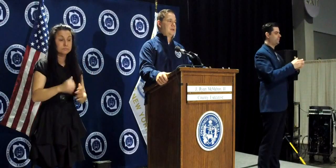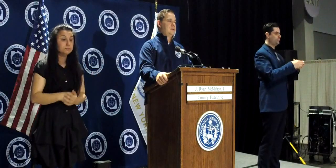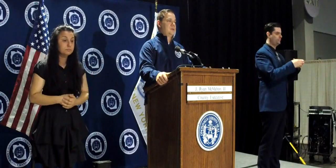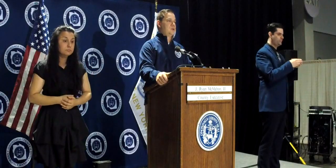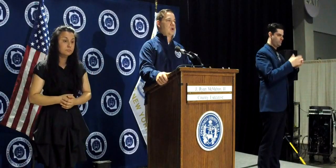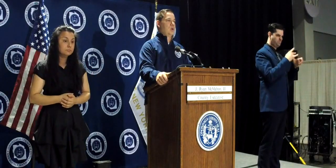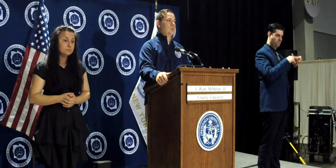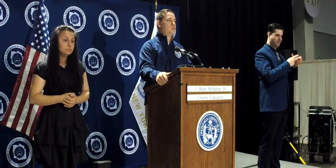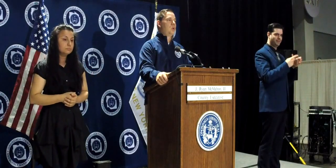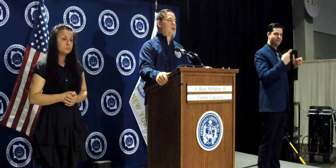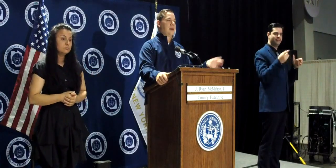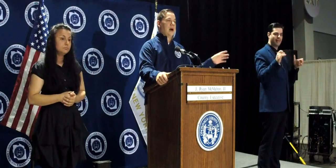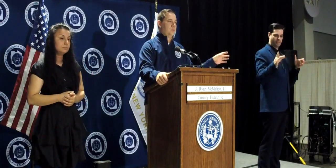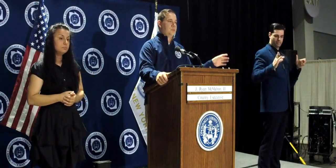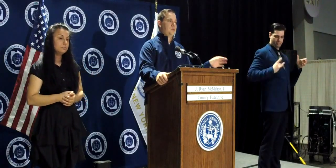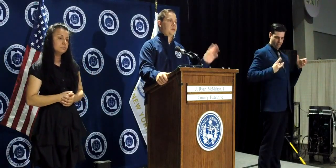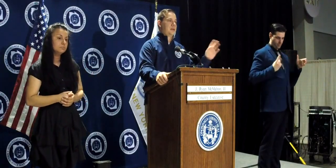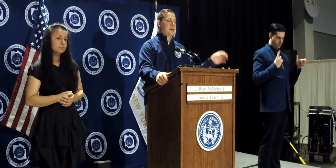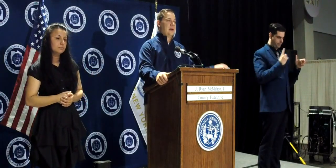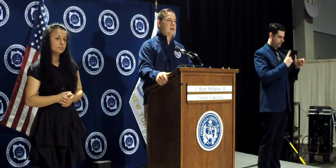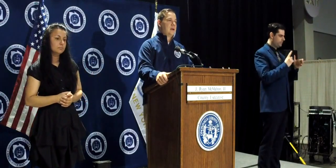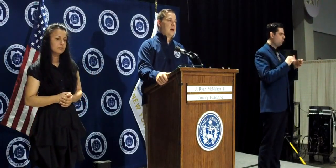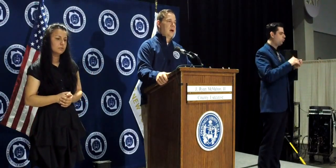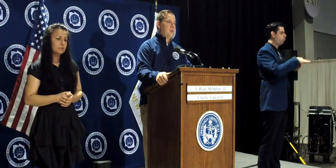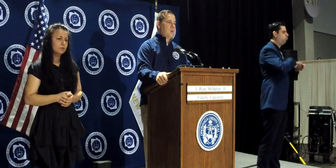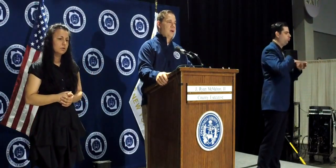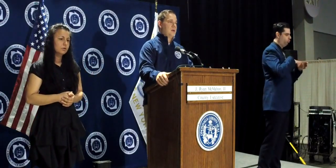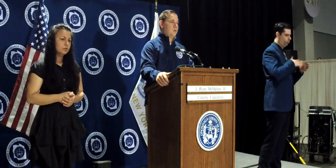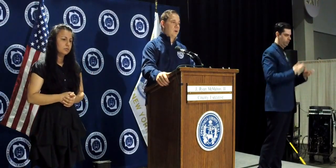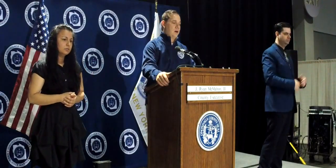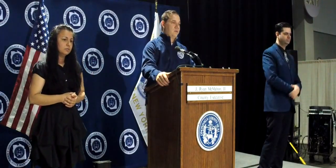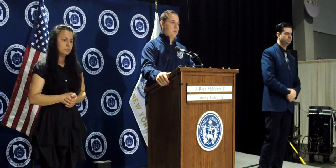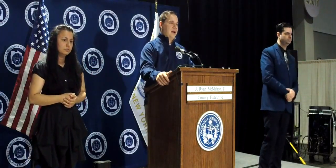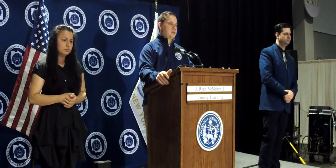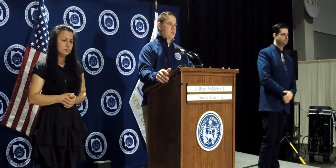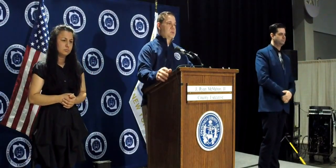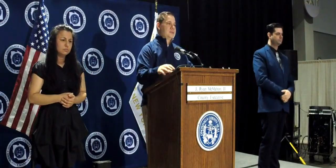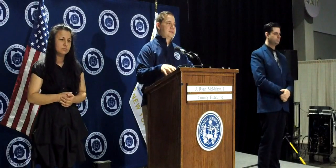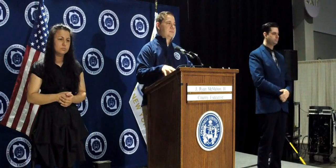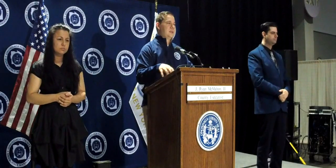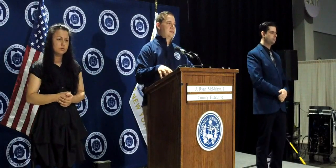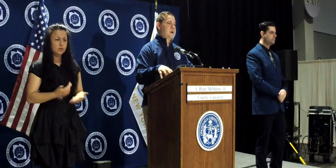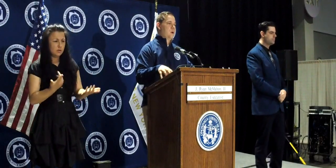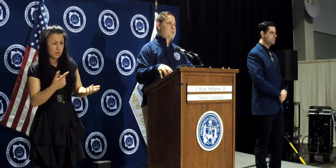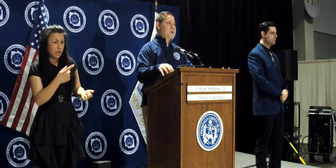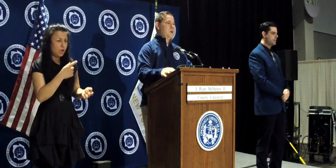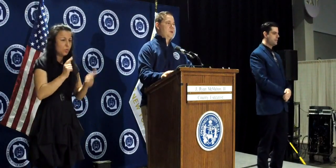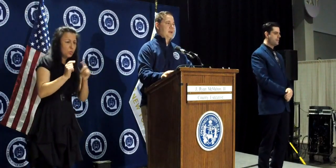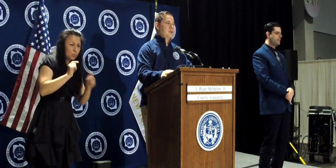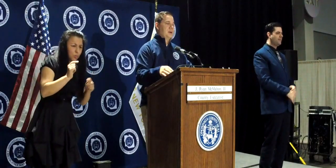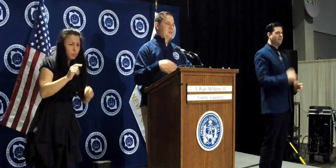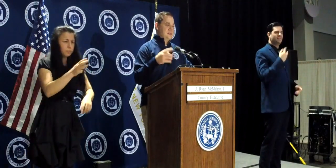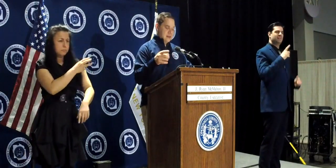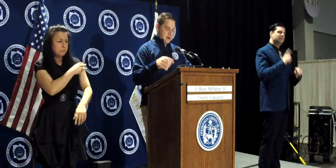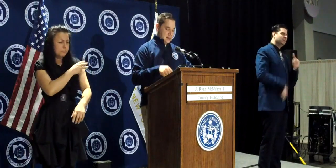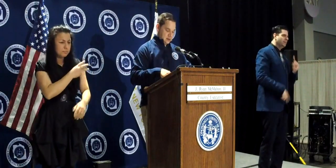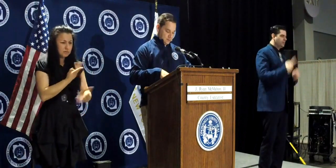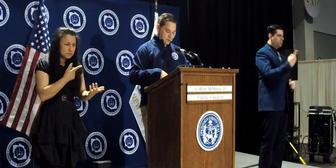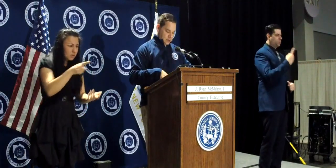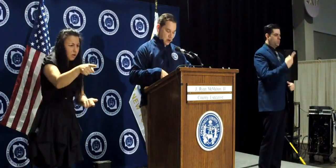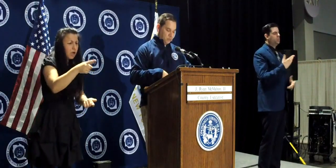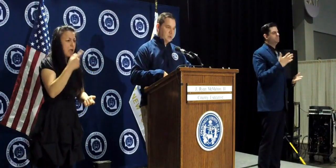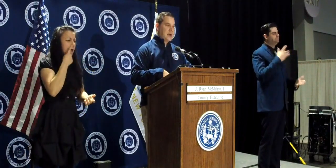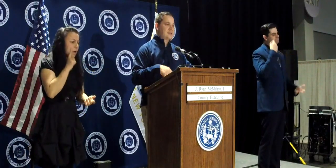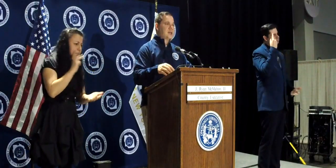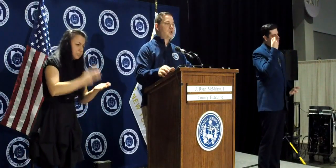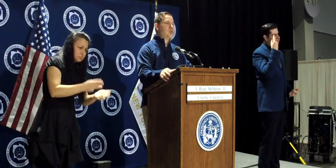something and there's nobody to help, and we get that. But when often possible, please keep the kids at home. That creates anxiety. If you